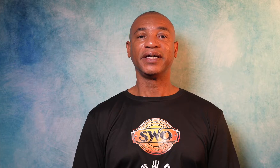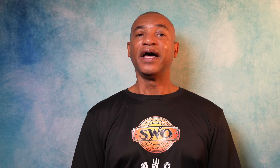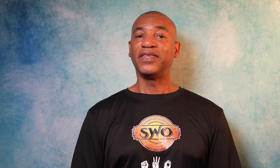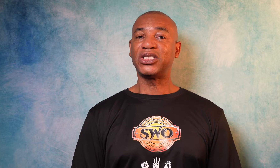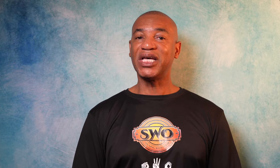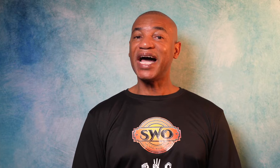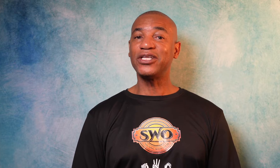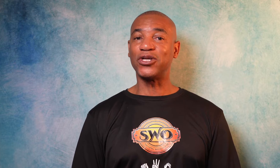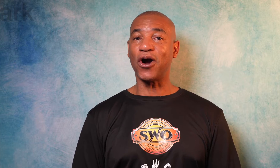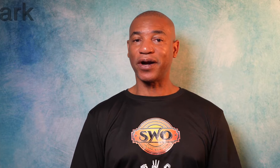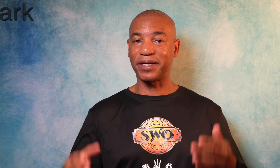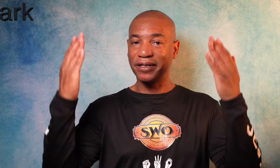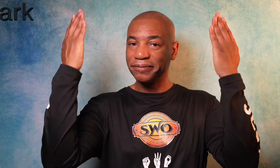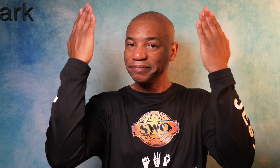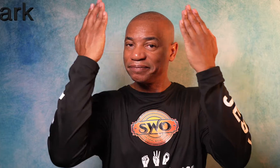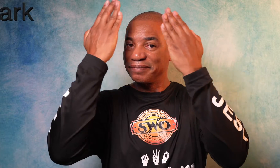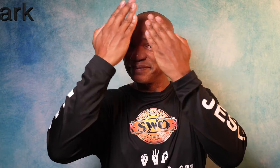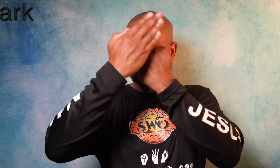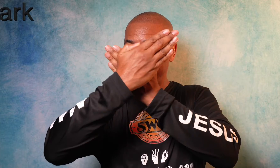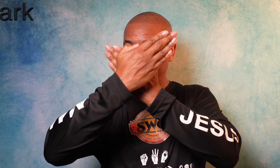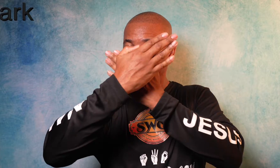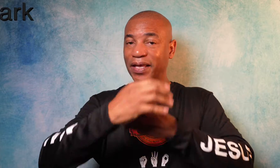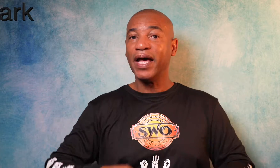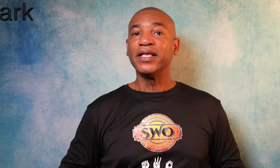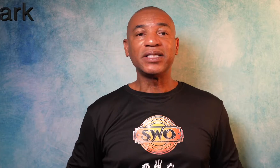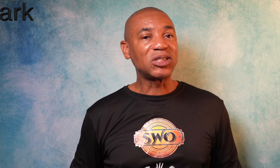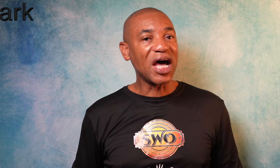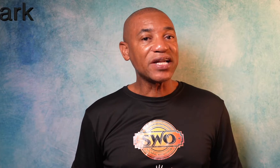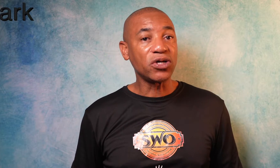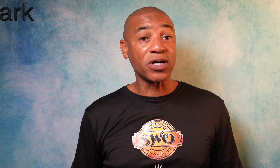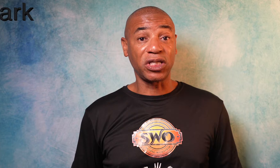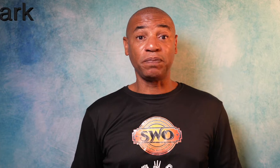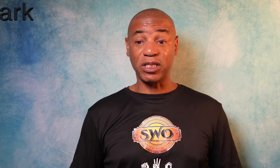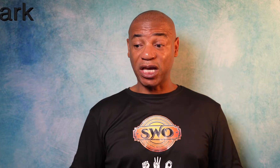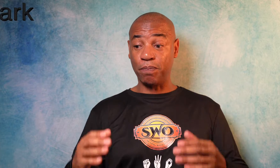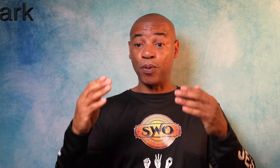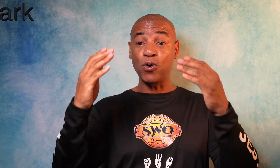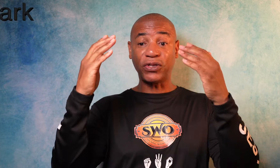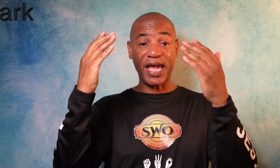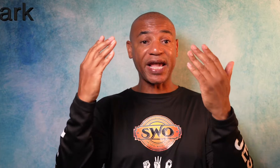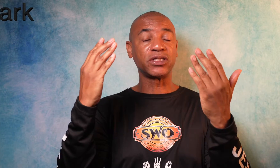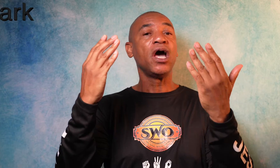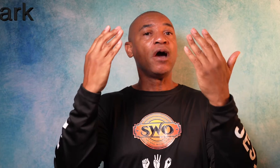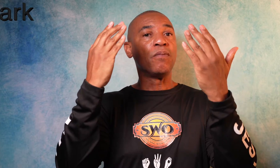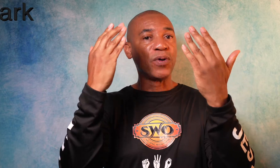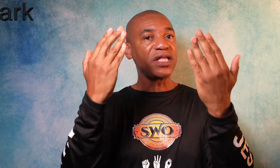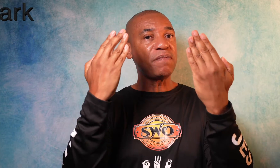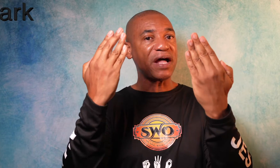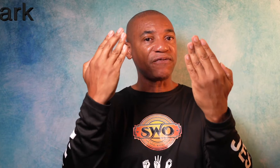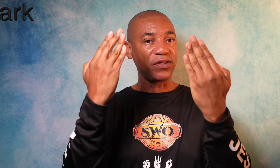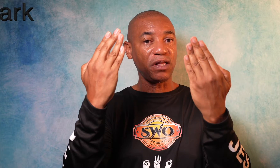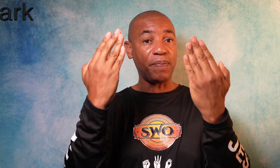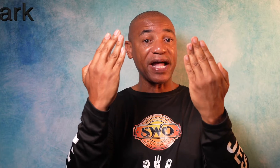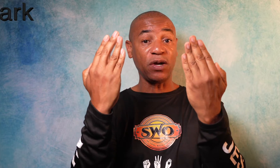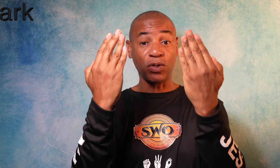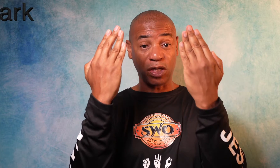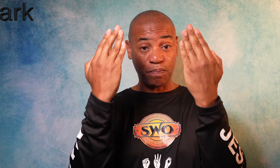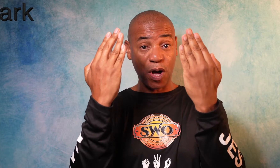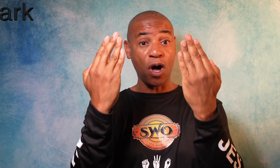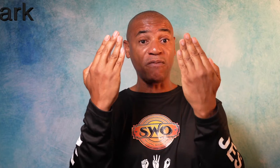The sign dark. To sign dark, simply take both hands, bring them out in front of the body with the palm